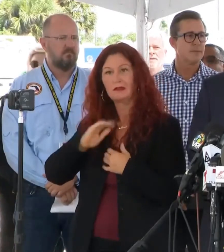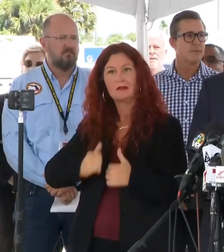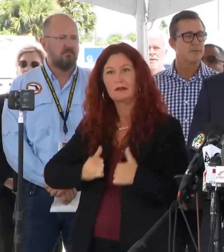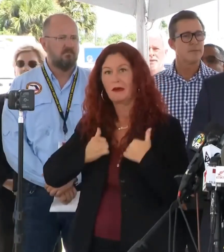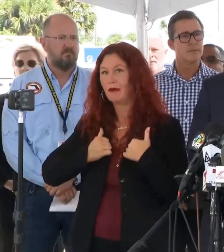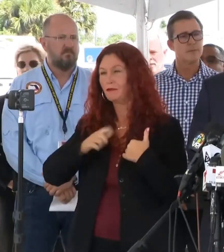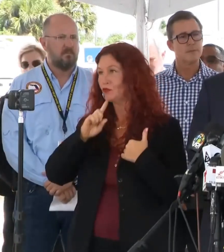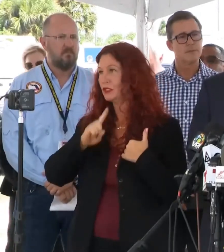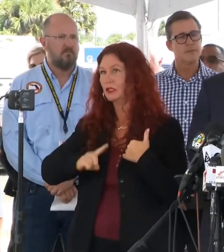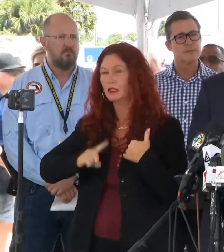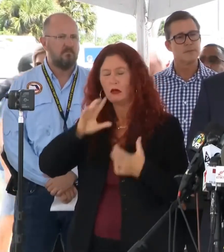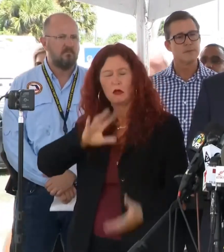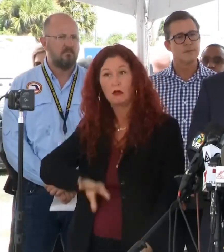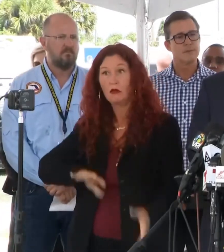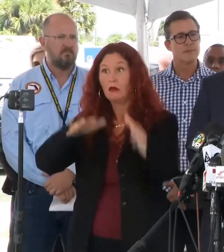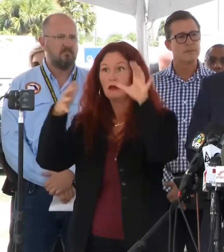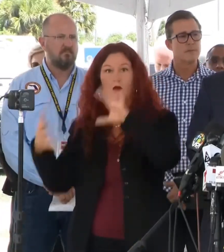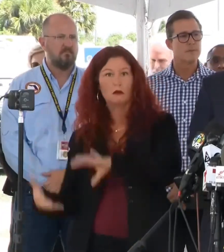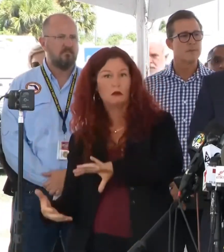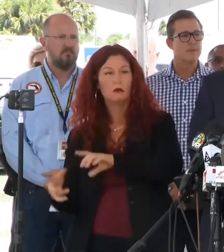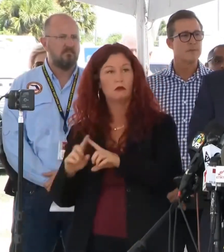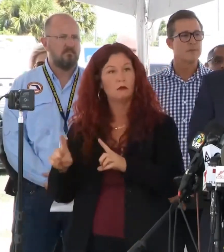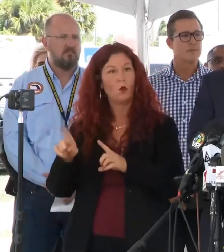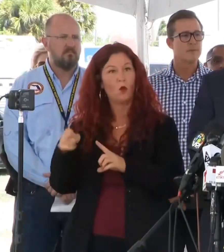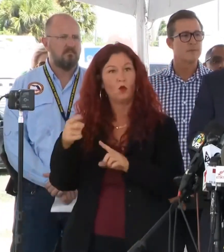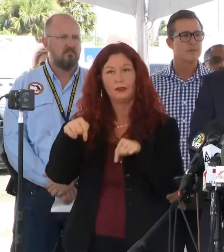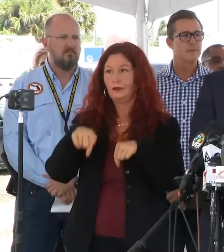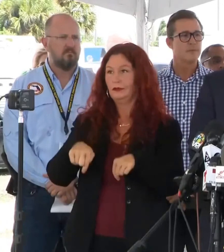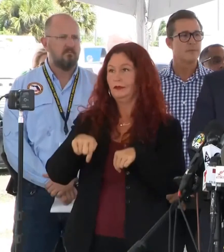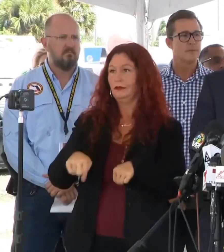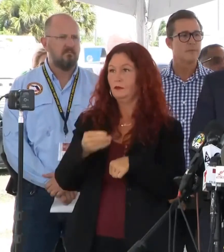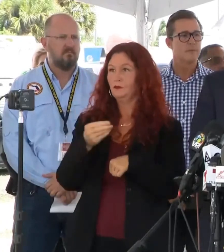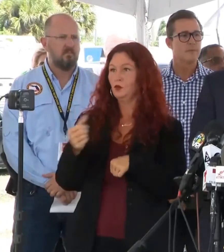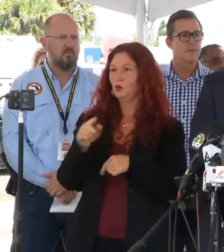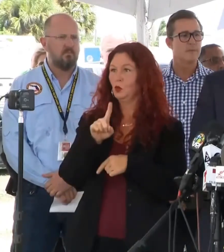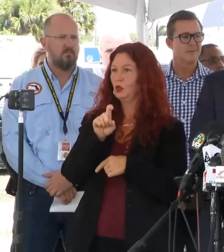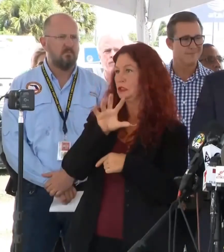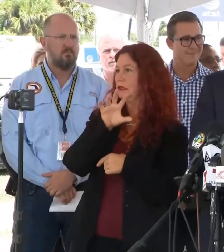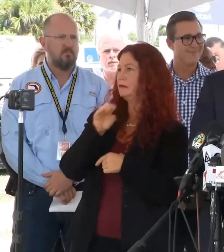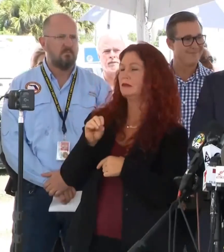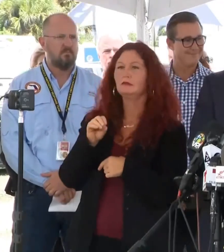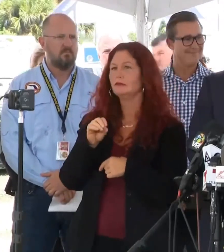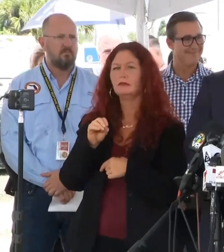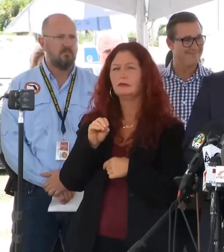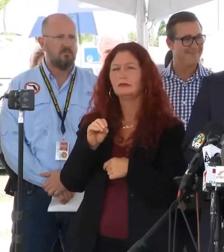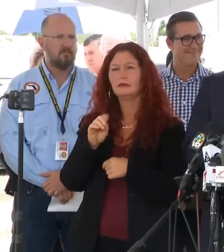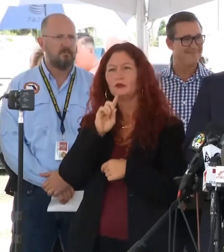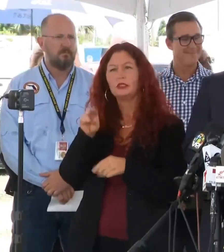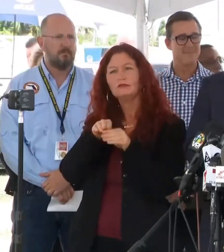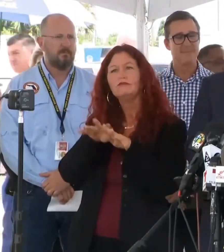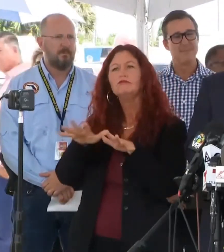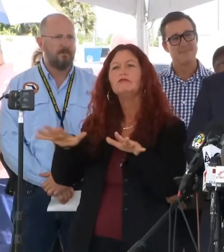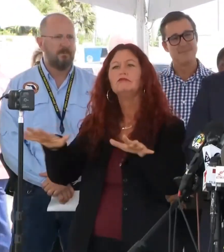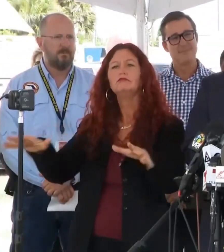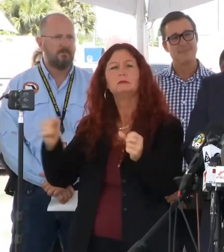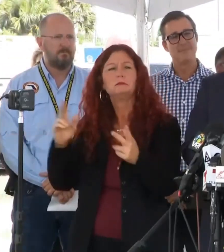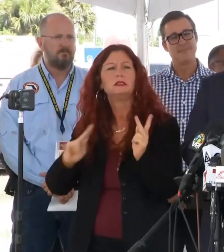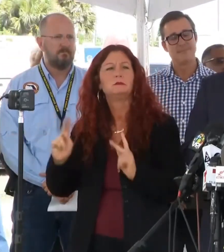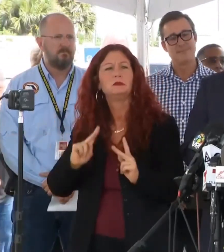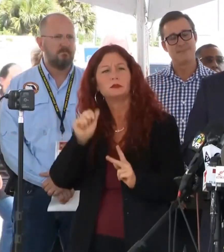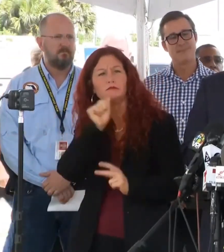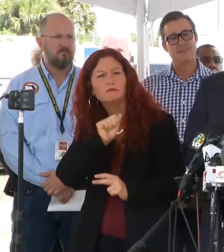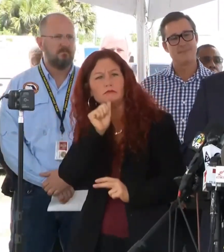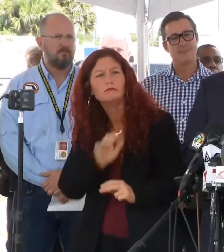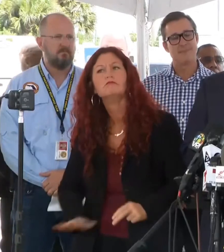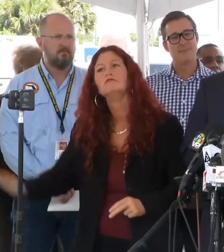only in this state but beyond. And to hear the stories of the folks who are